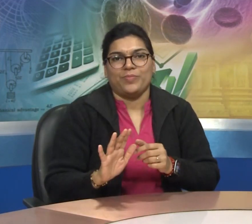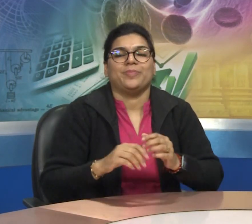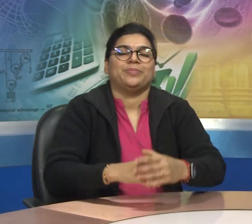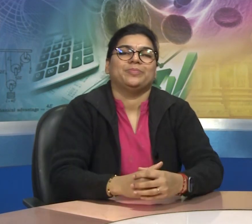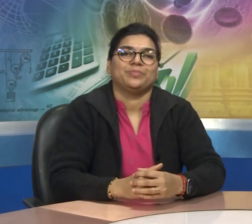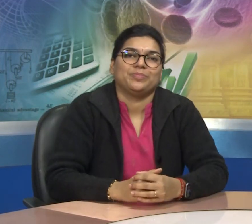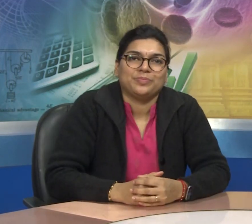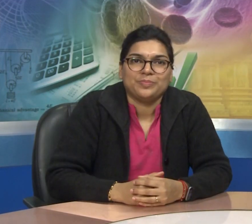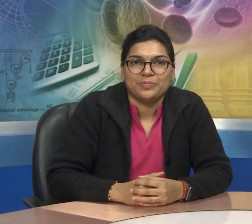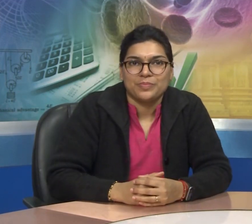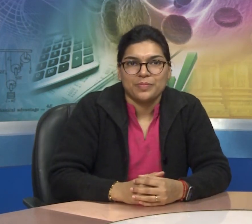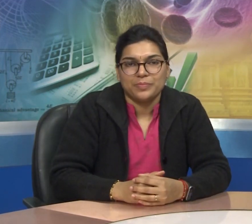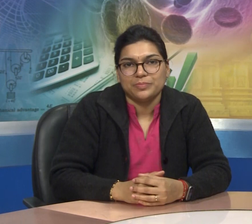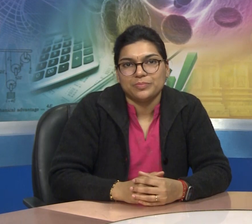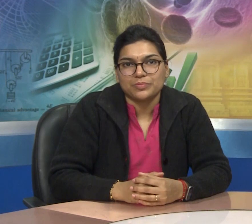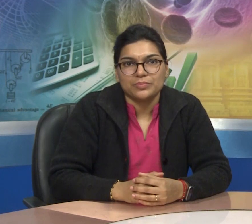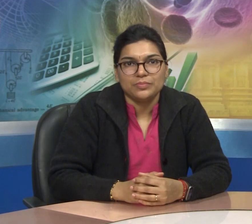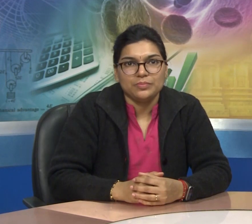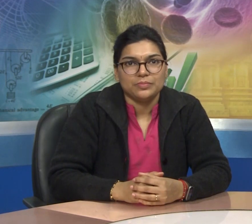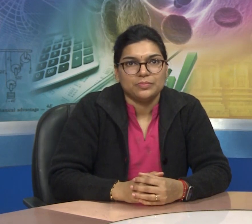So these are all the 5 laws of library.